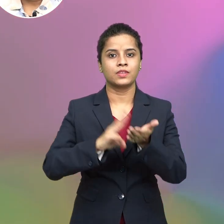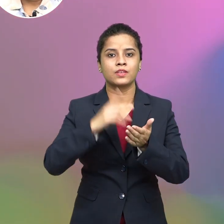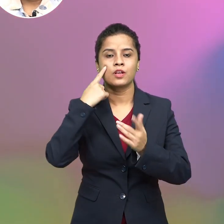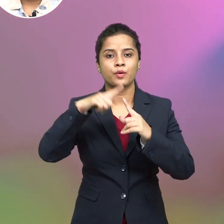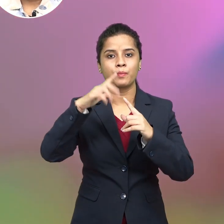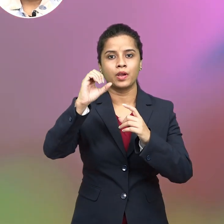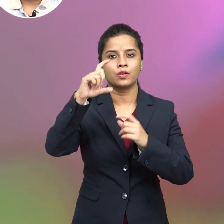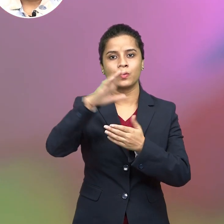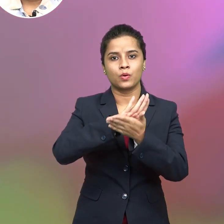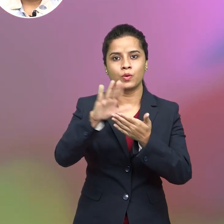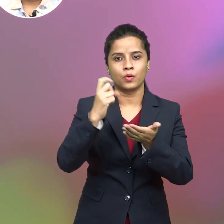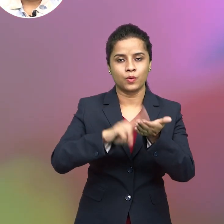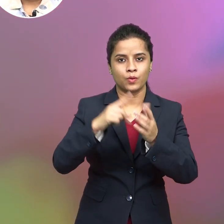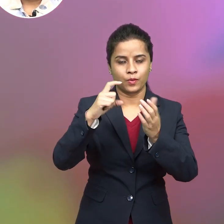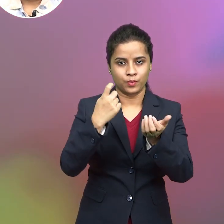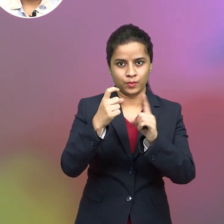mitochondria,